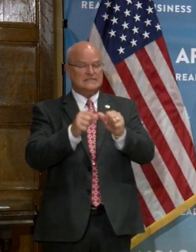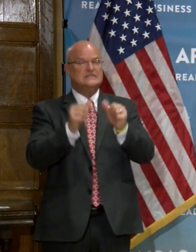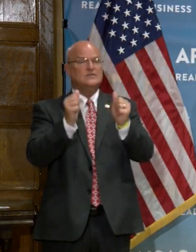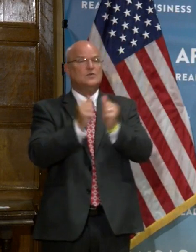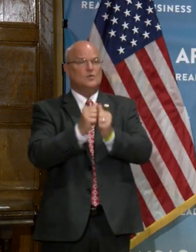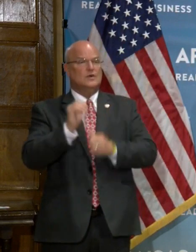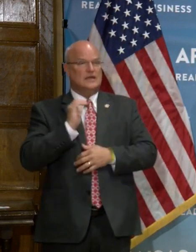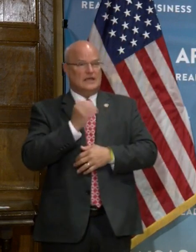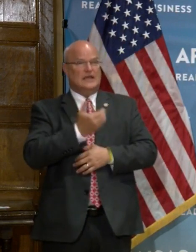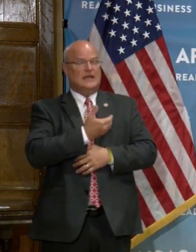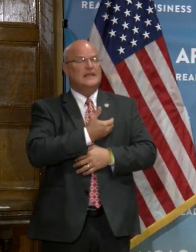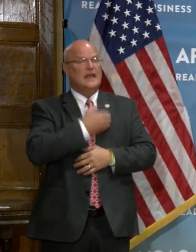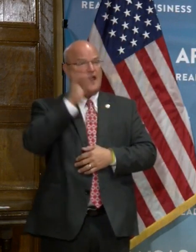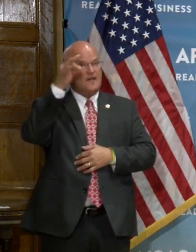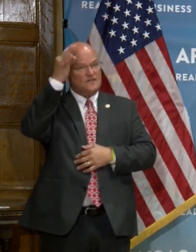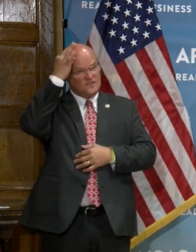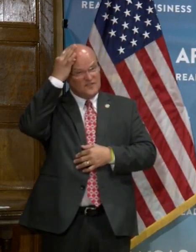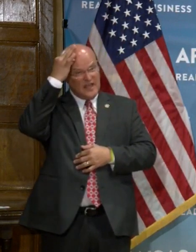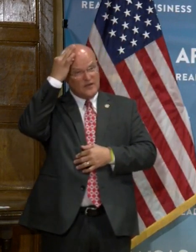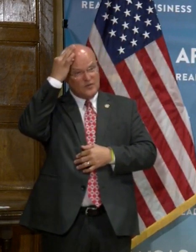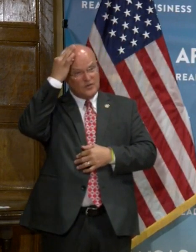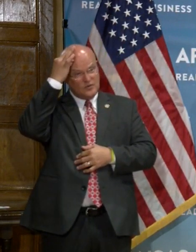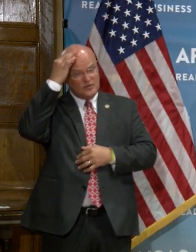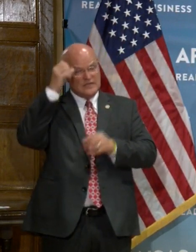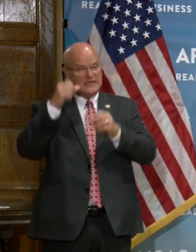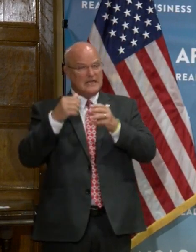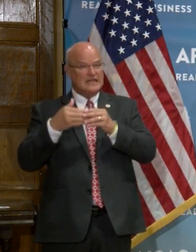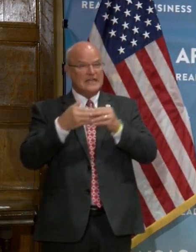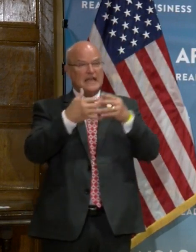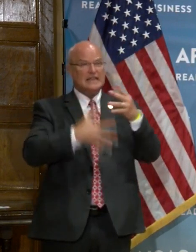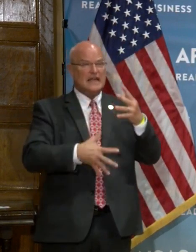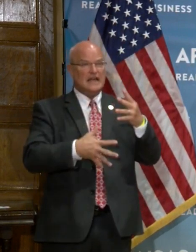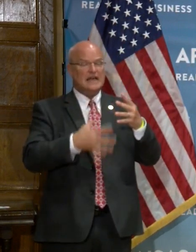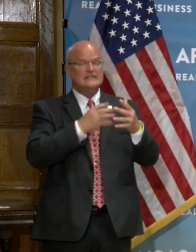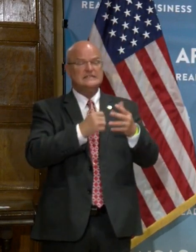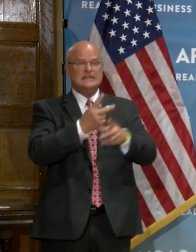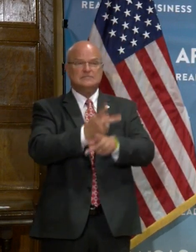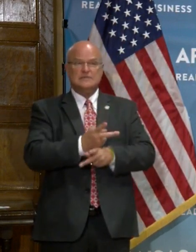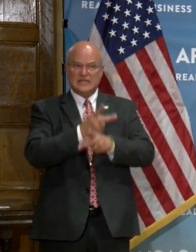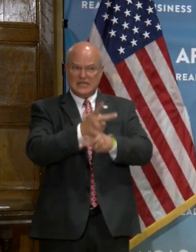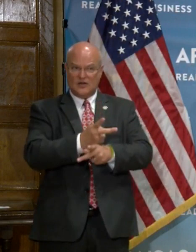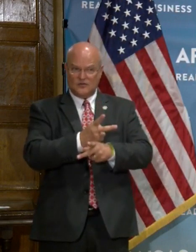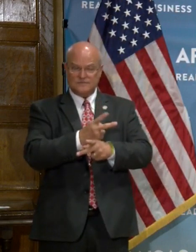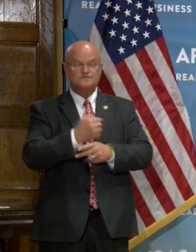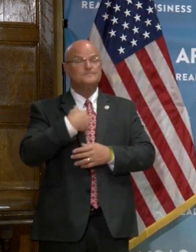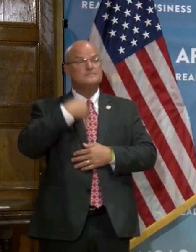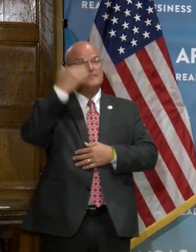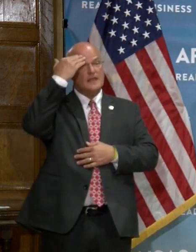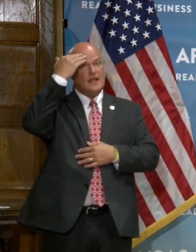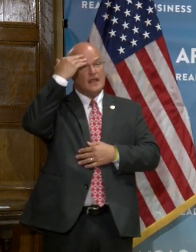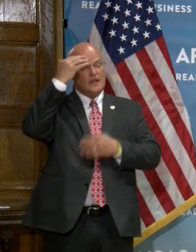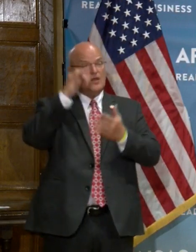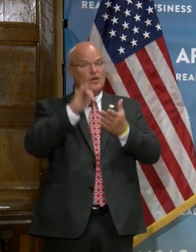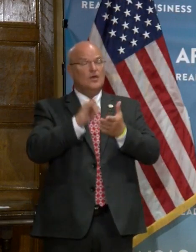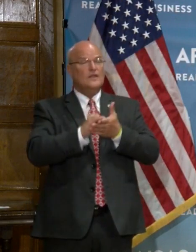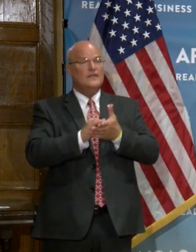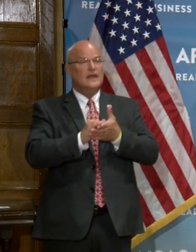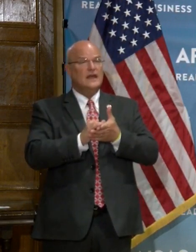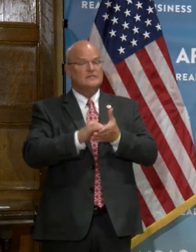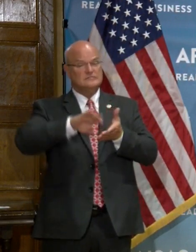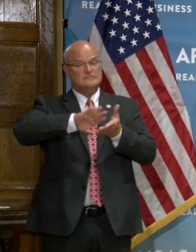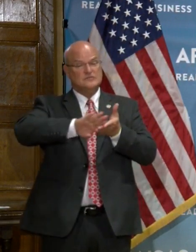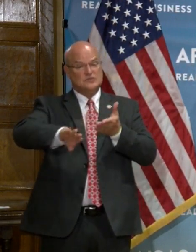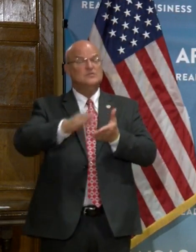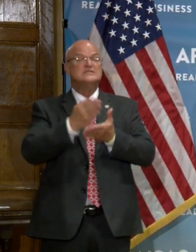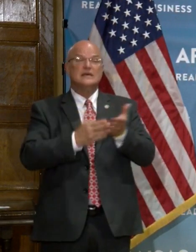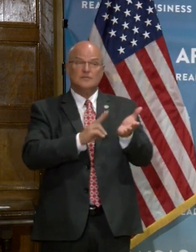with our federal colleagues and also out of an abundance of caution. I know that that is going to exclude some